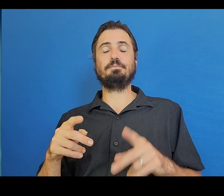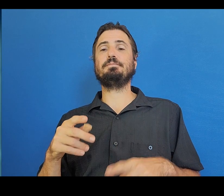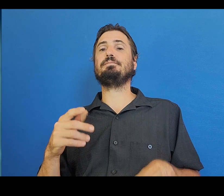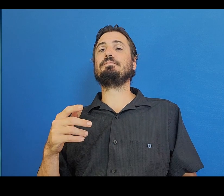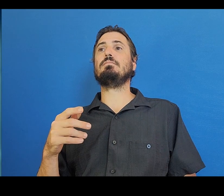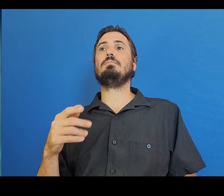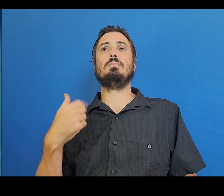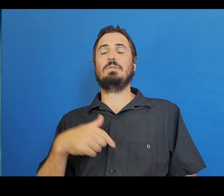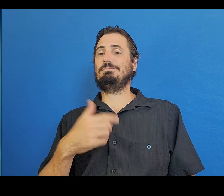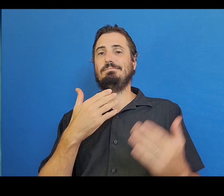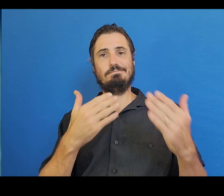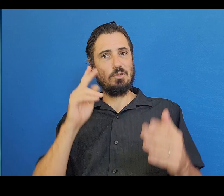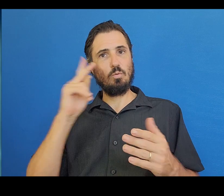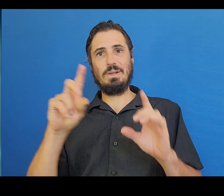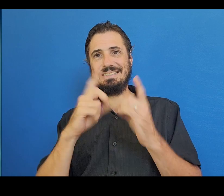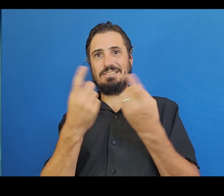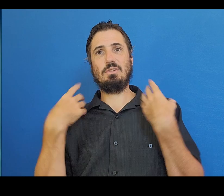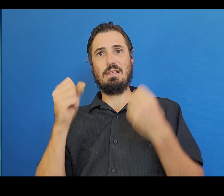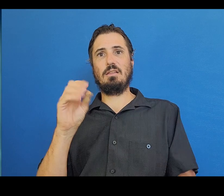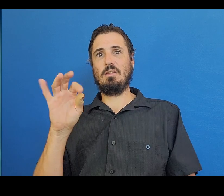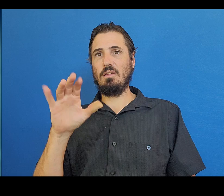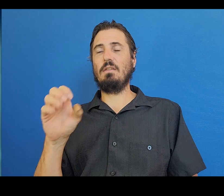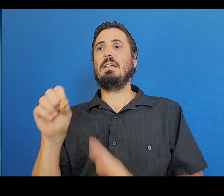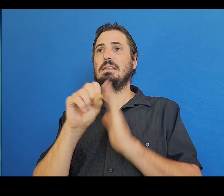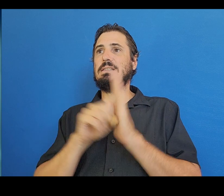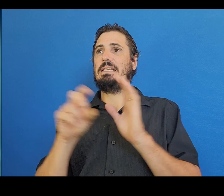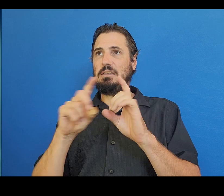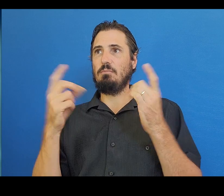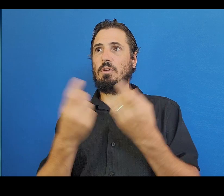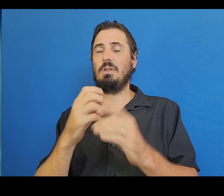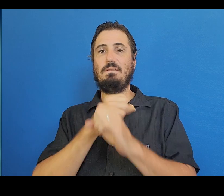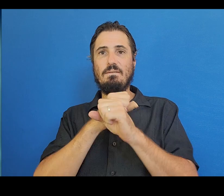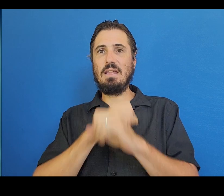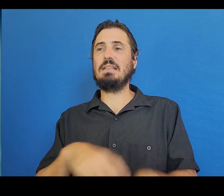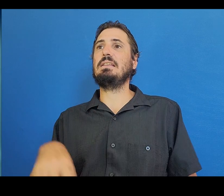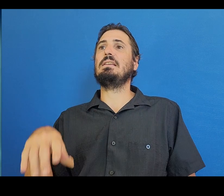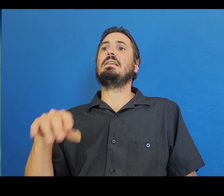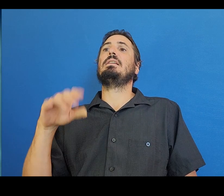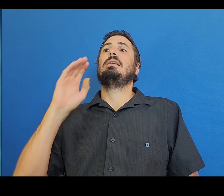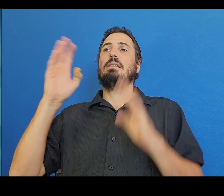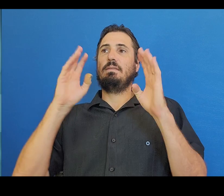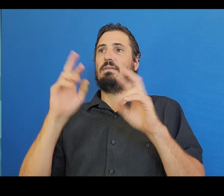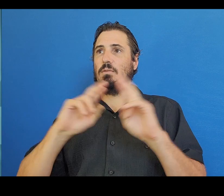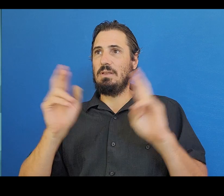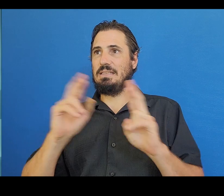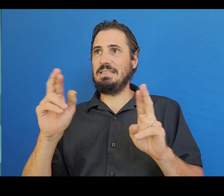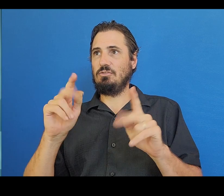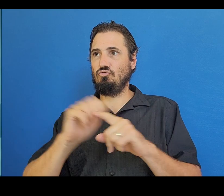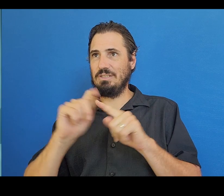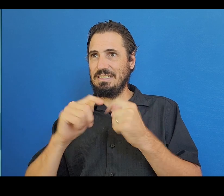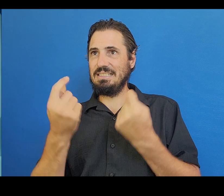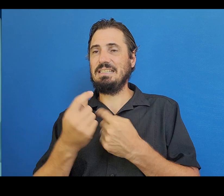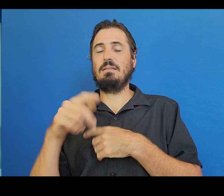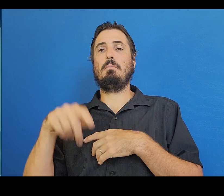and fixed route services. We are incredibly grateful to the Kauai District Health Office, the State Department of Defense Innovative Readiness Training Team, the